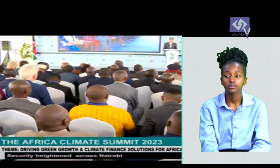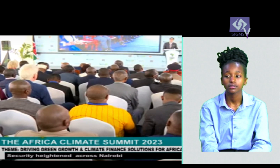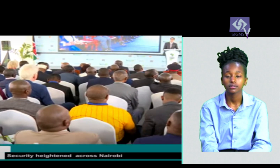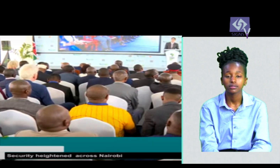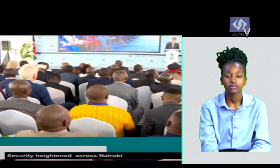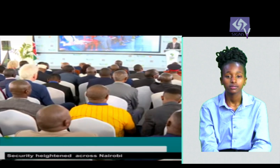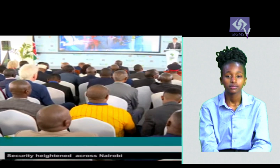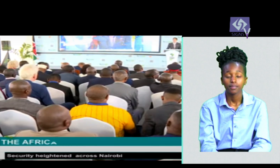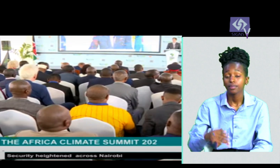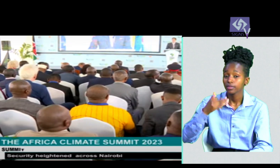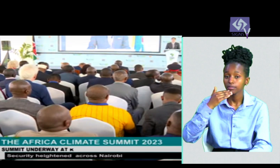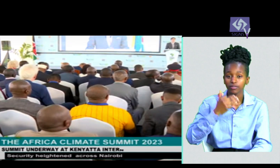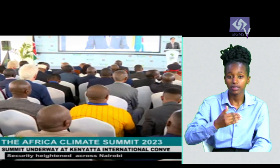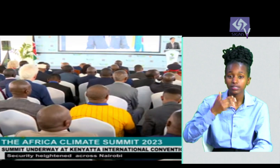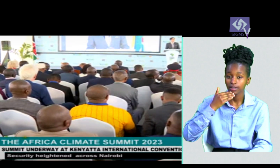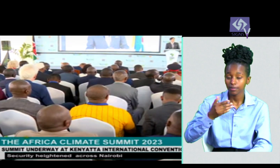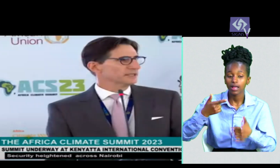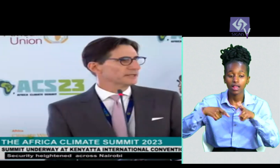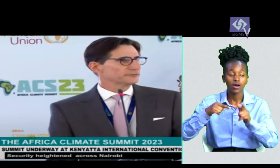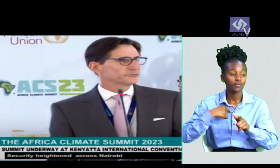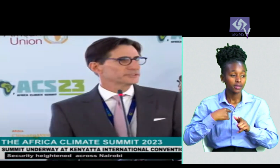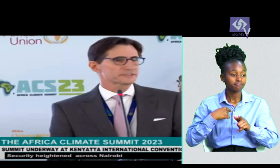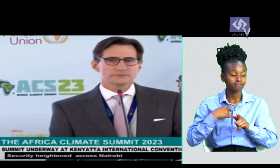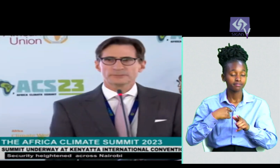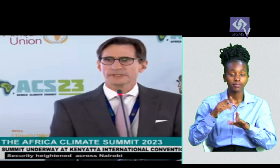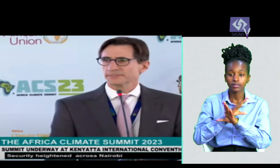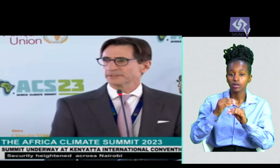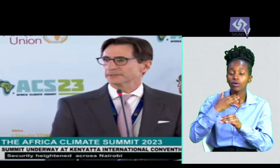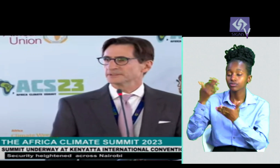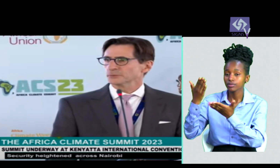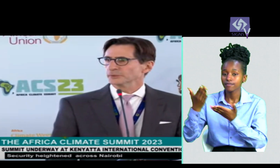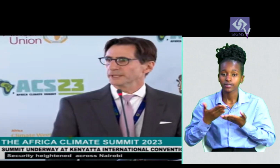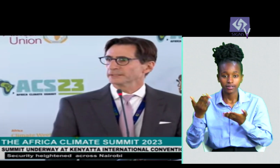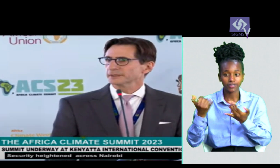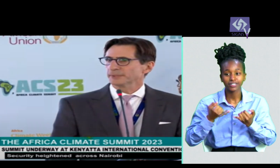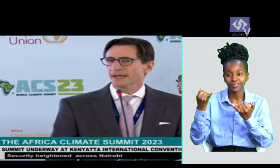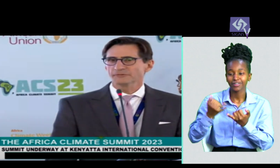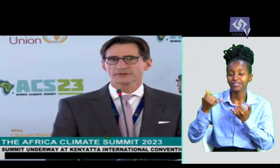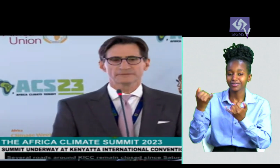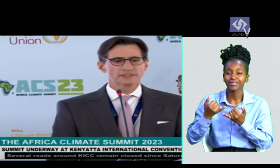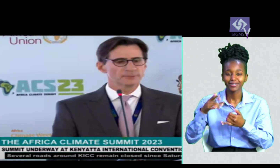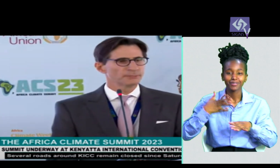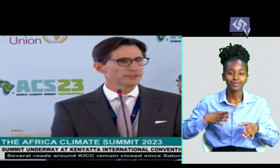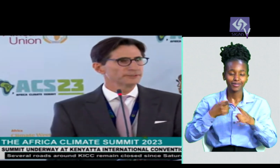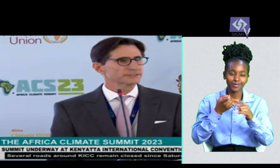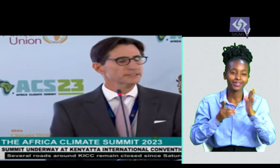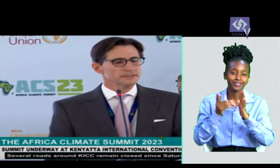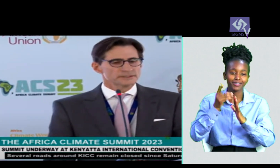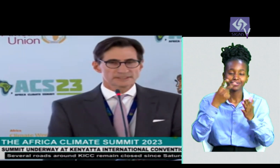Good afternoon, everybody. It is an honor for us to be up here as the World Bank on behalf of our development partners